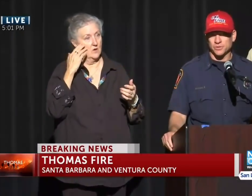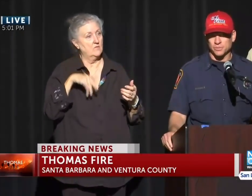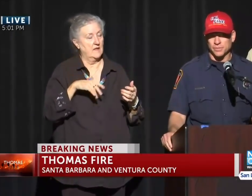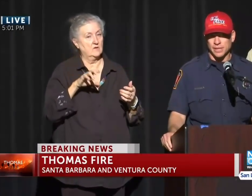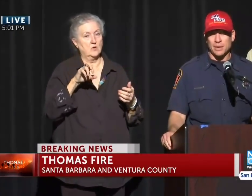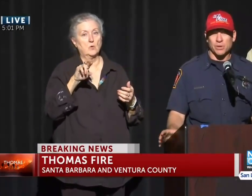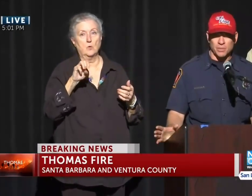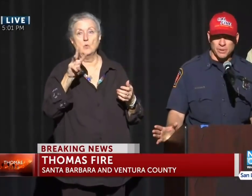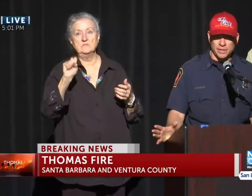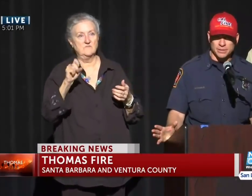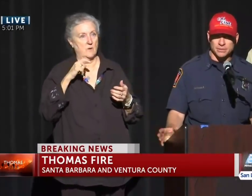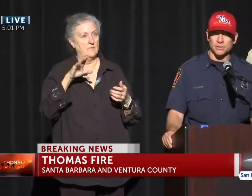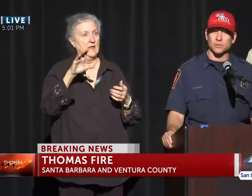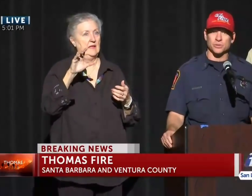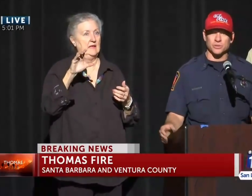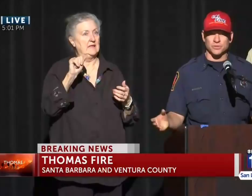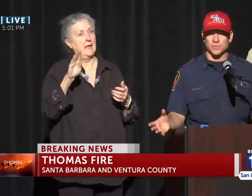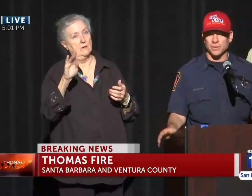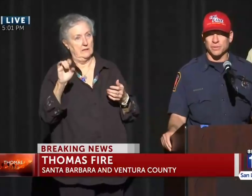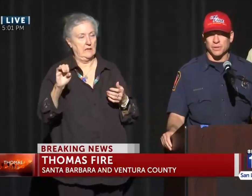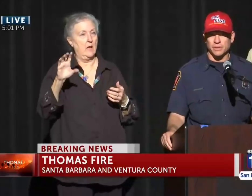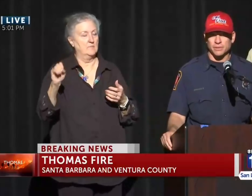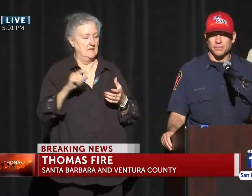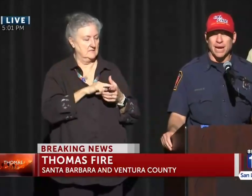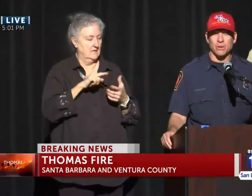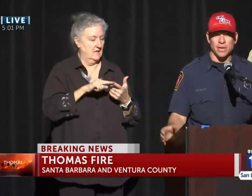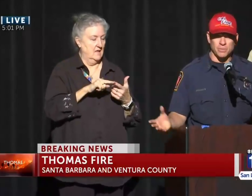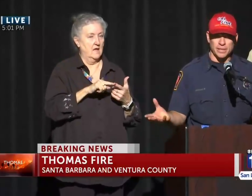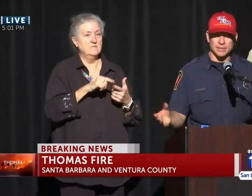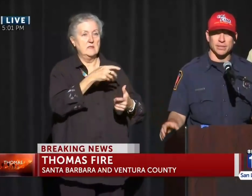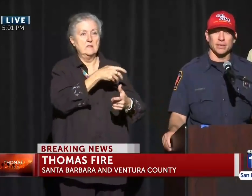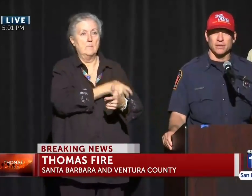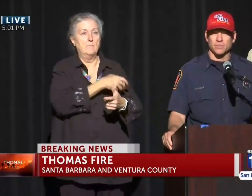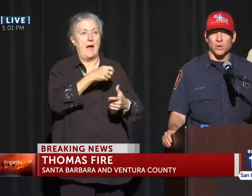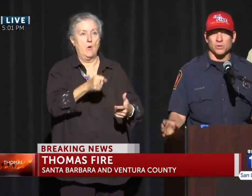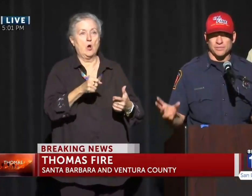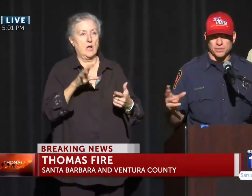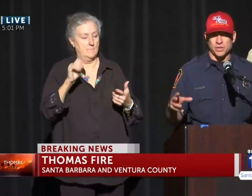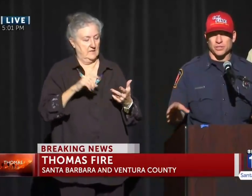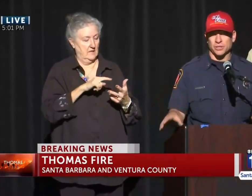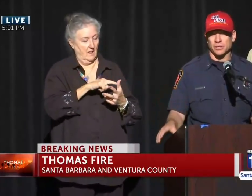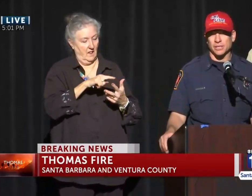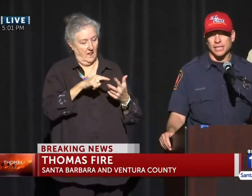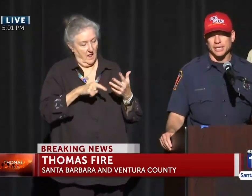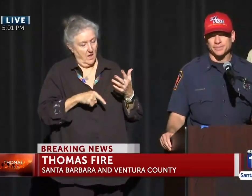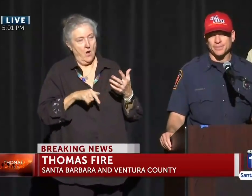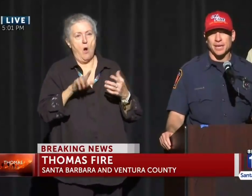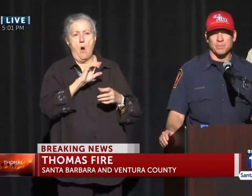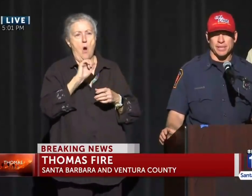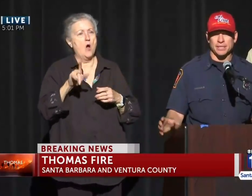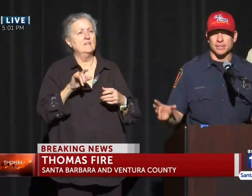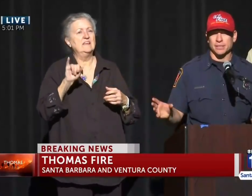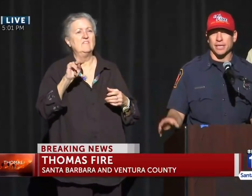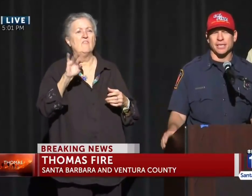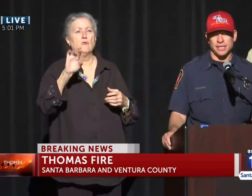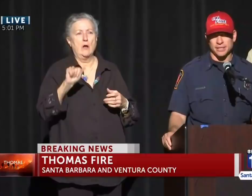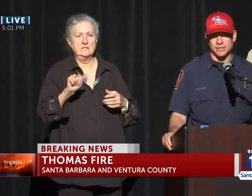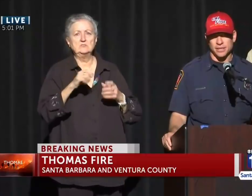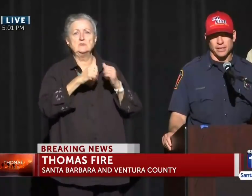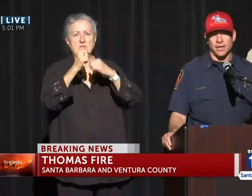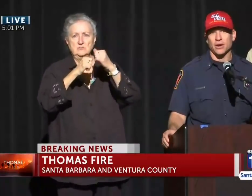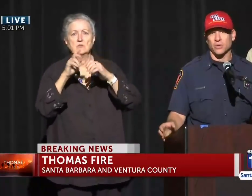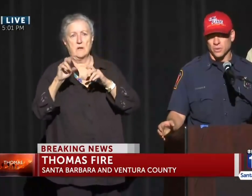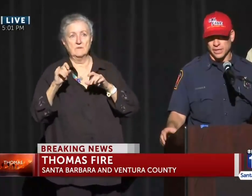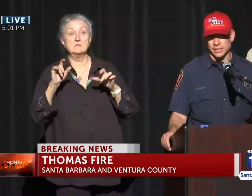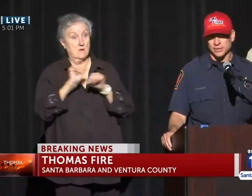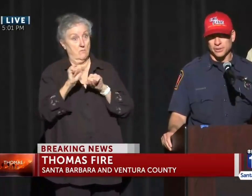is that crews from the cable companies, also crews from the power companies, from all those infrastructure companies and